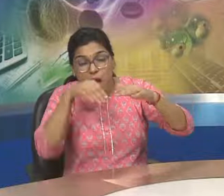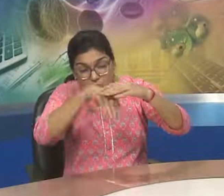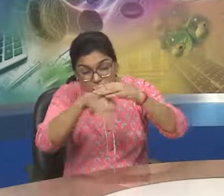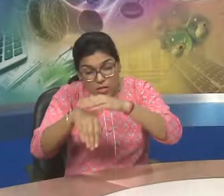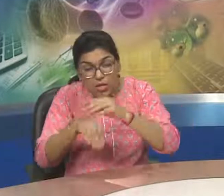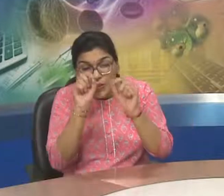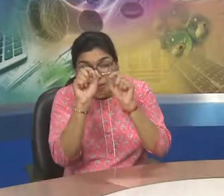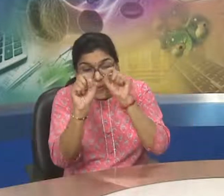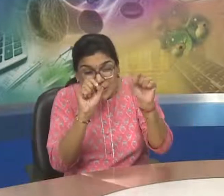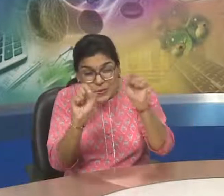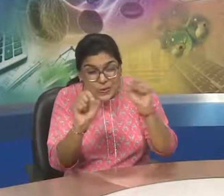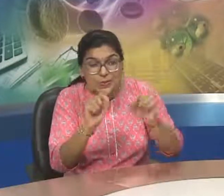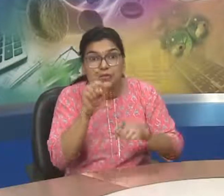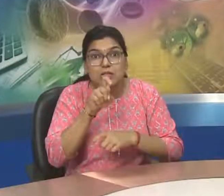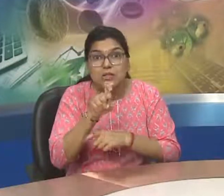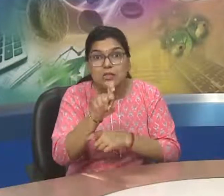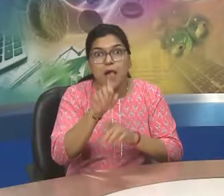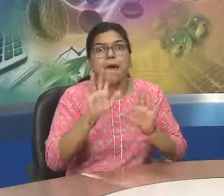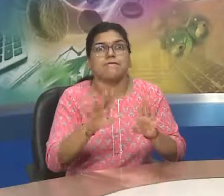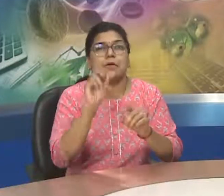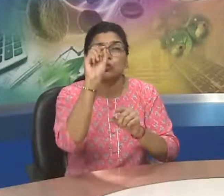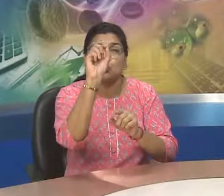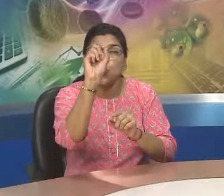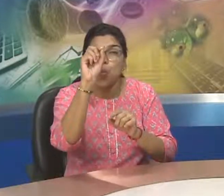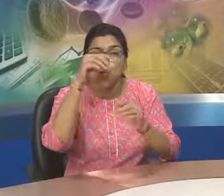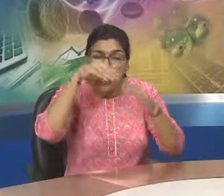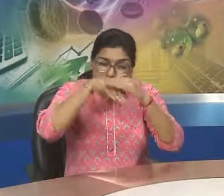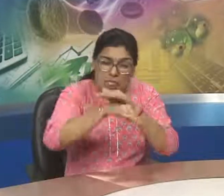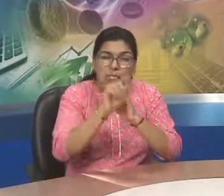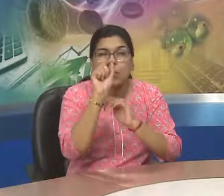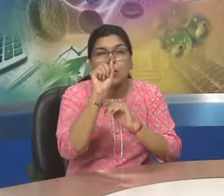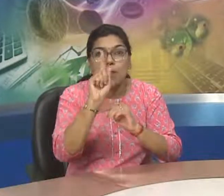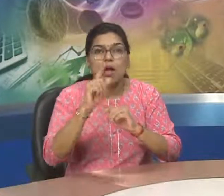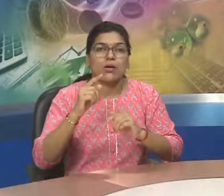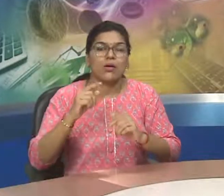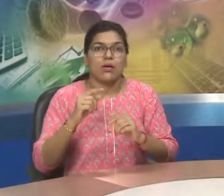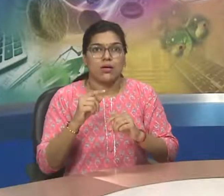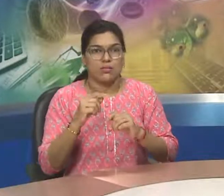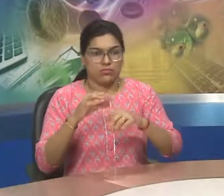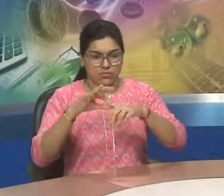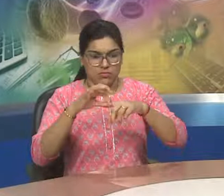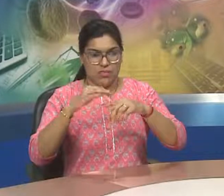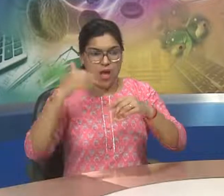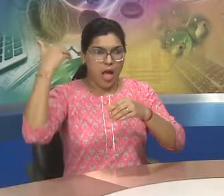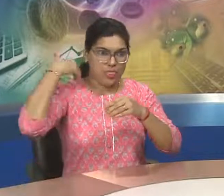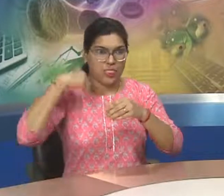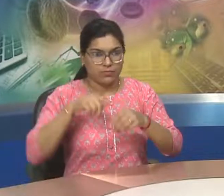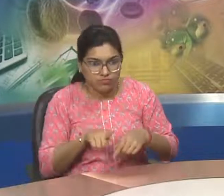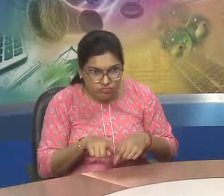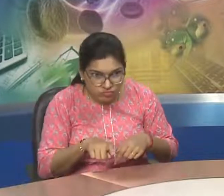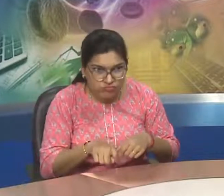fungi, and small animals, invertebrates thrive in